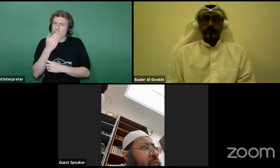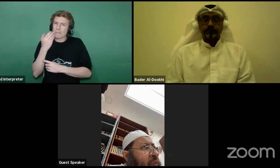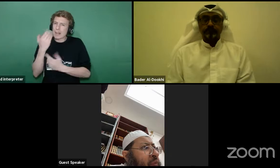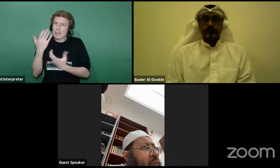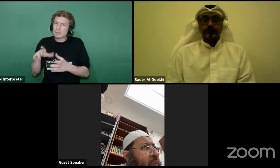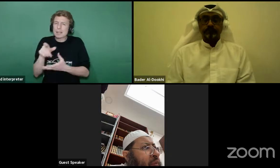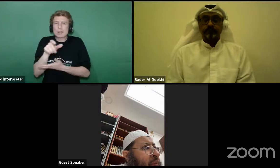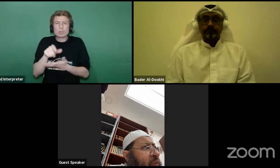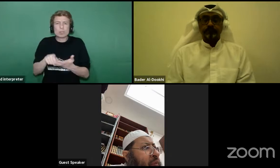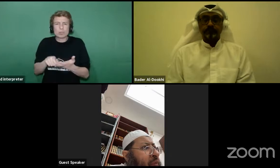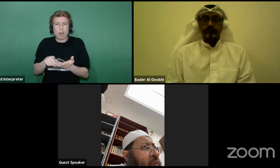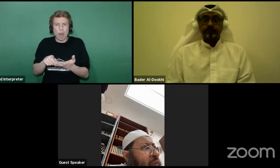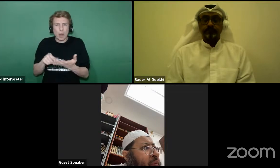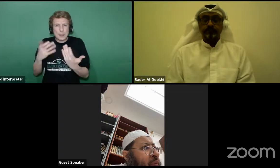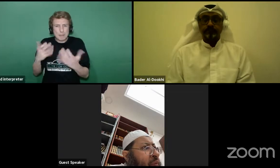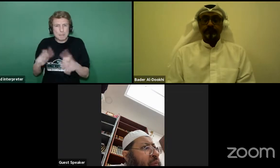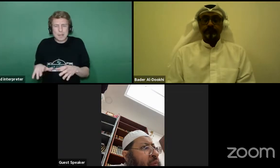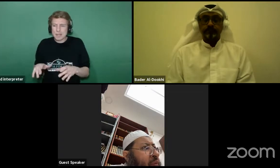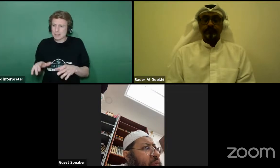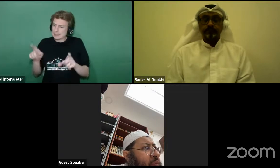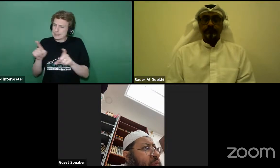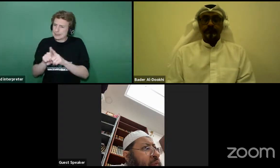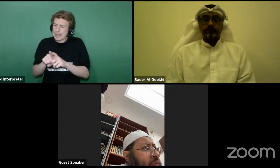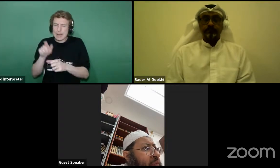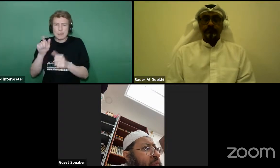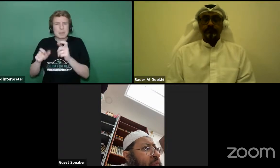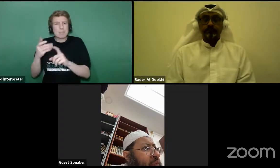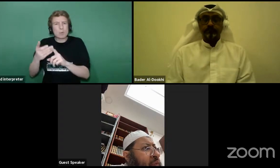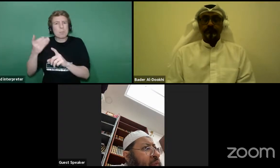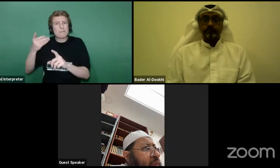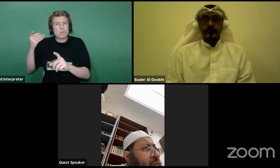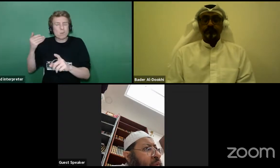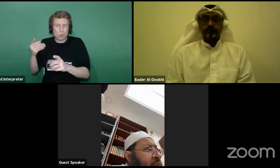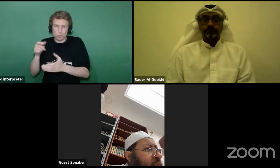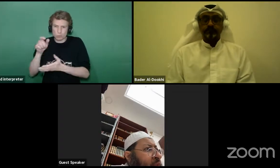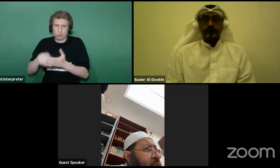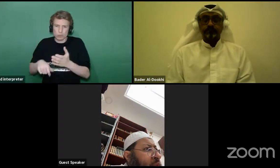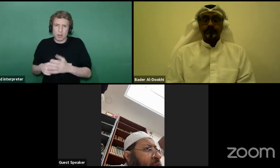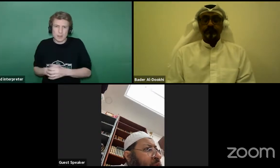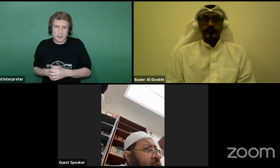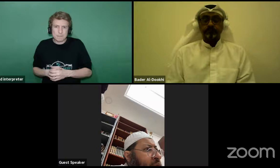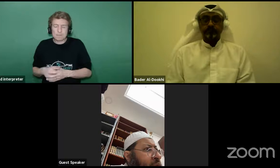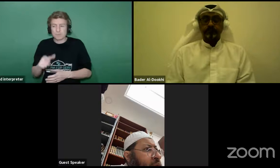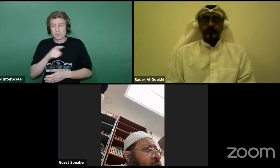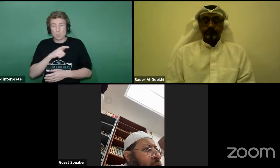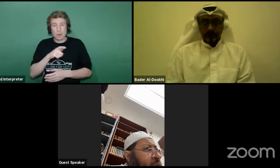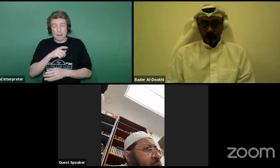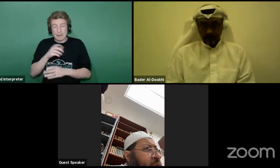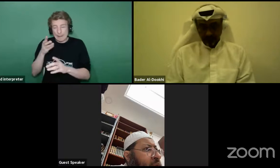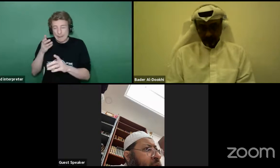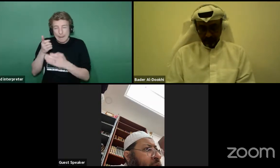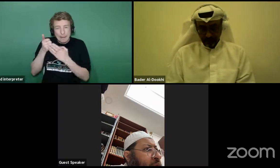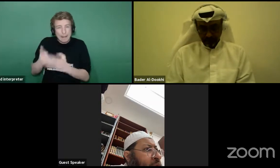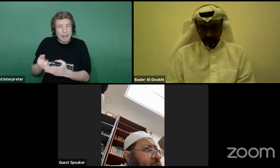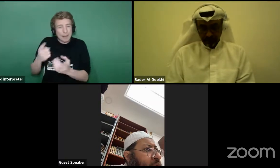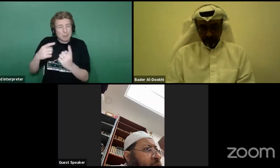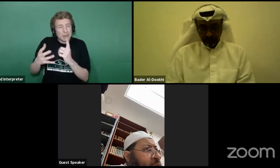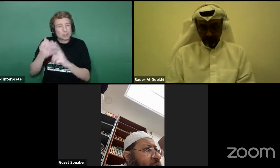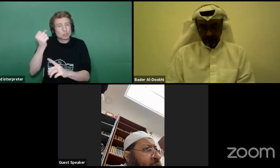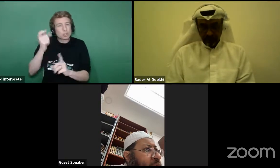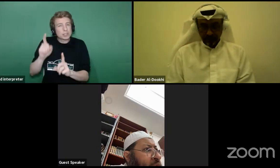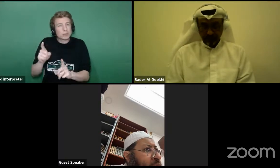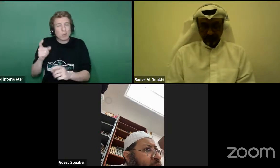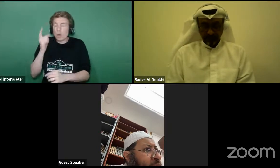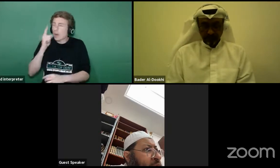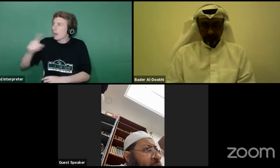it was prescribed upon those who came before you, so that you may fear Allah or have consciousness of Allah.